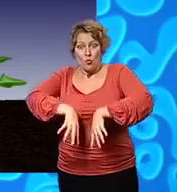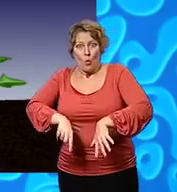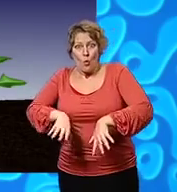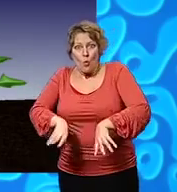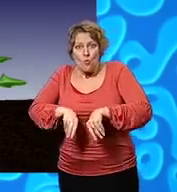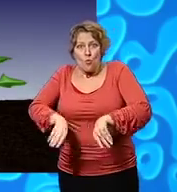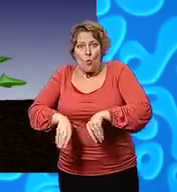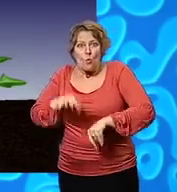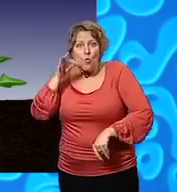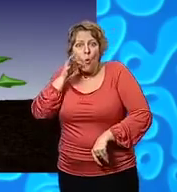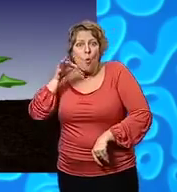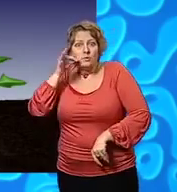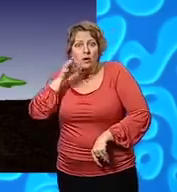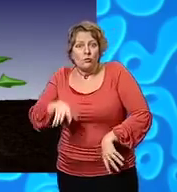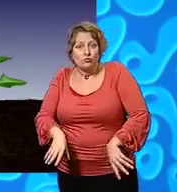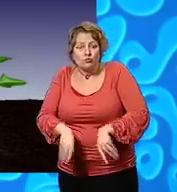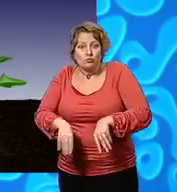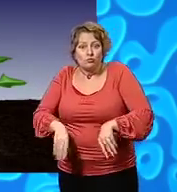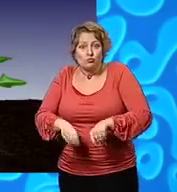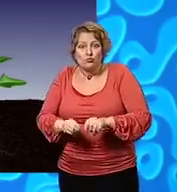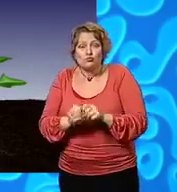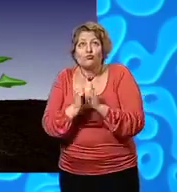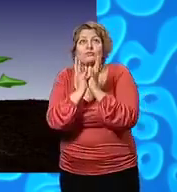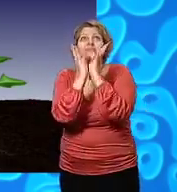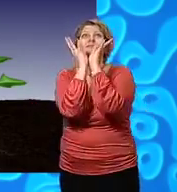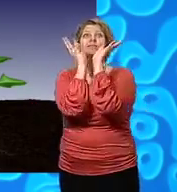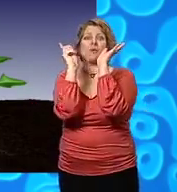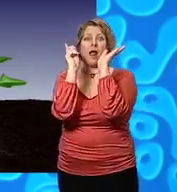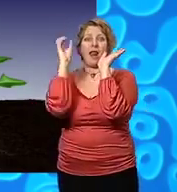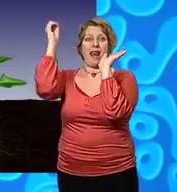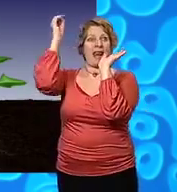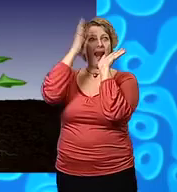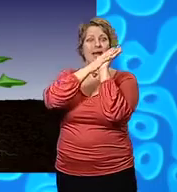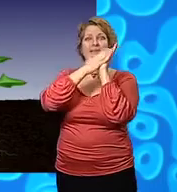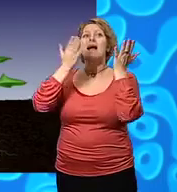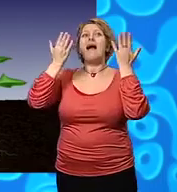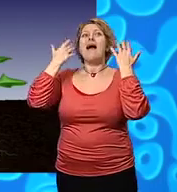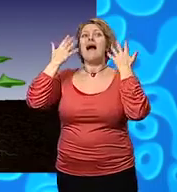ground, and the leaves need light and air.